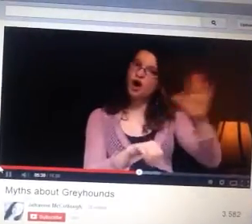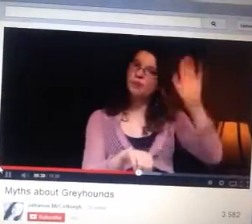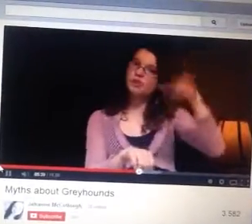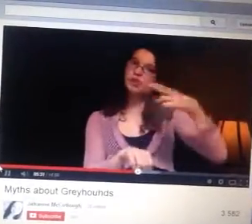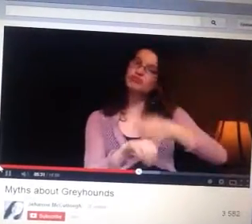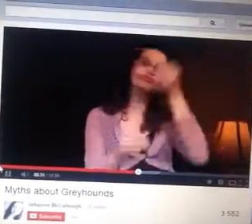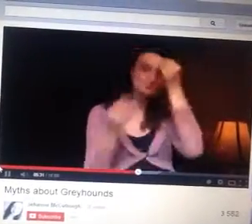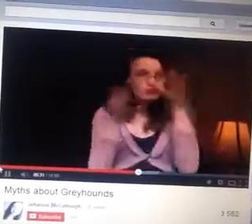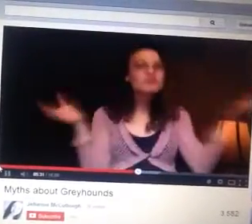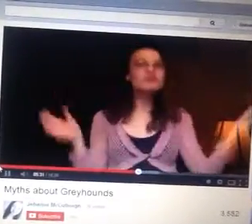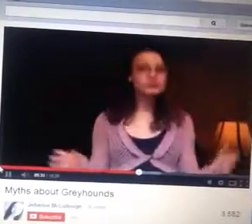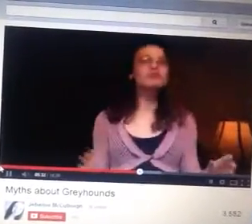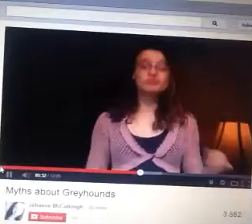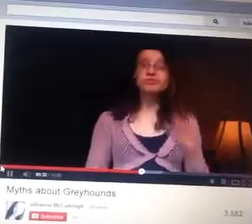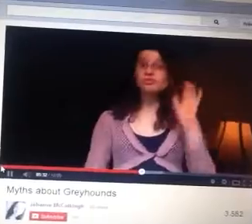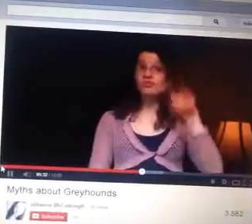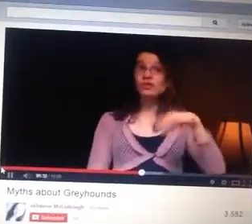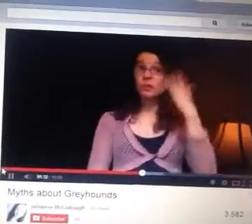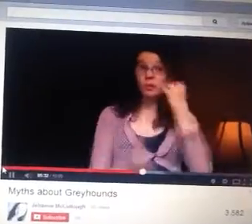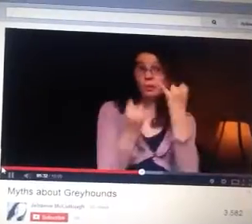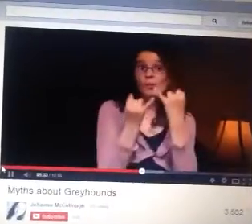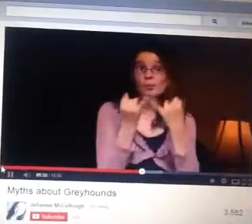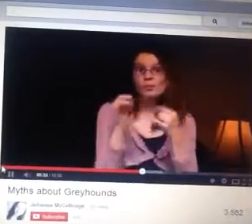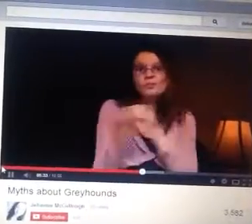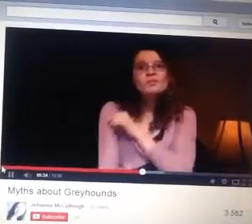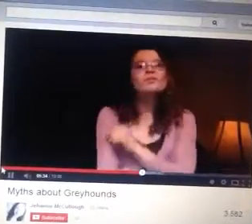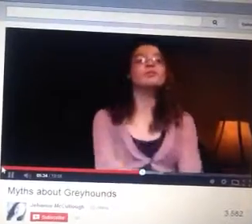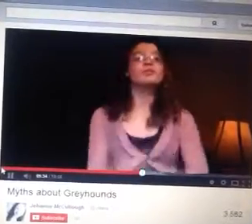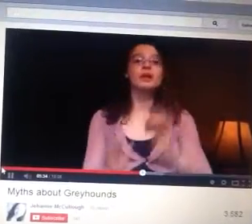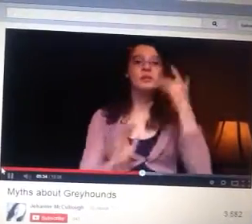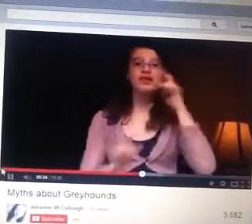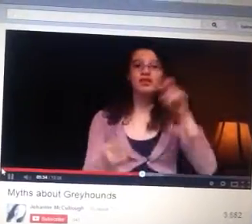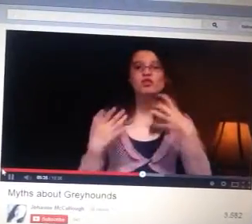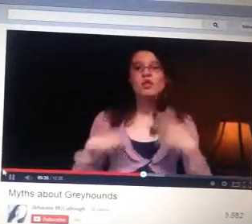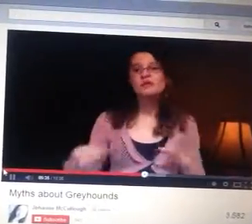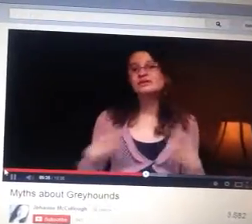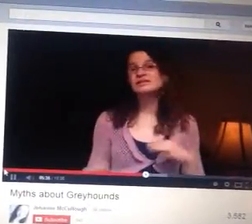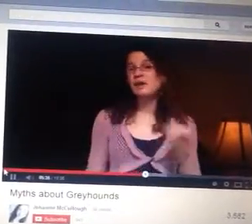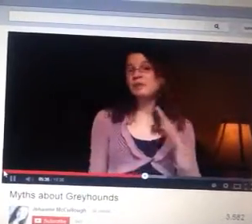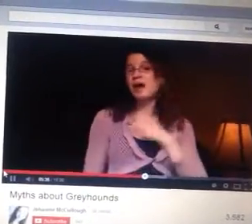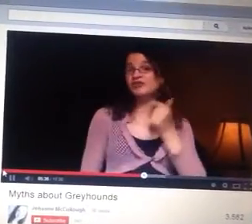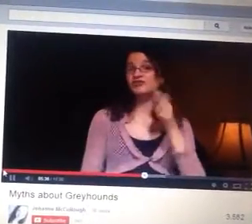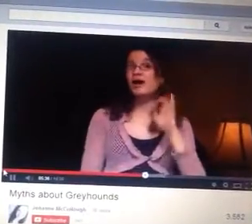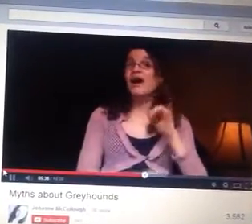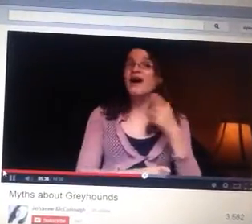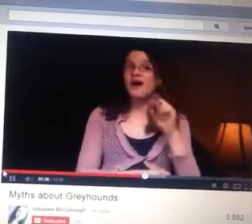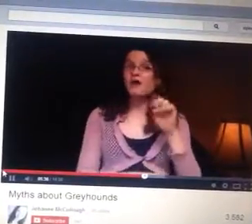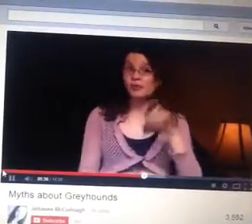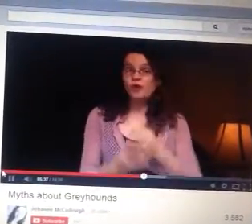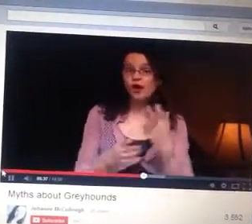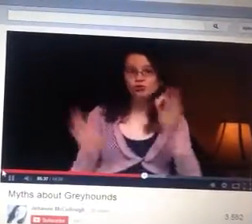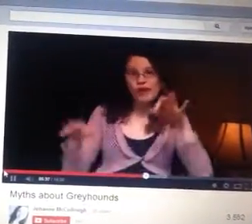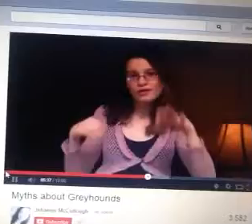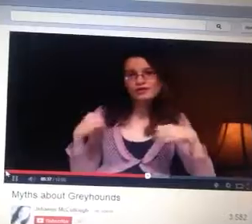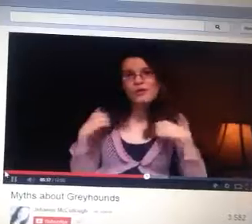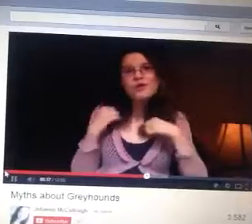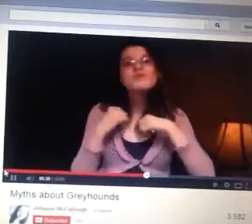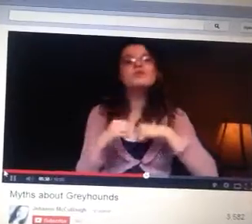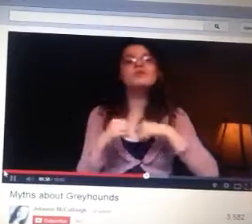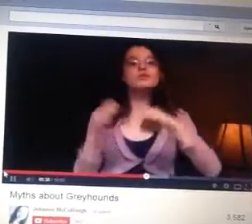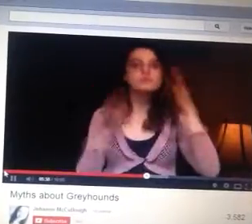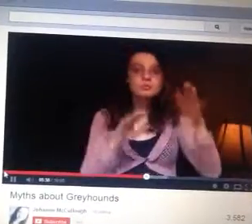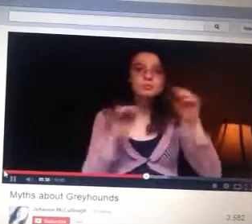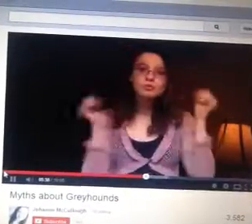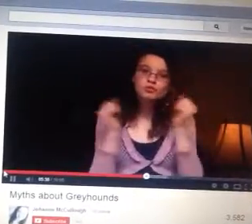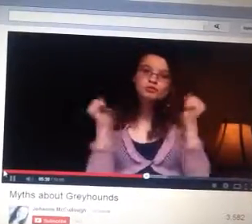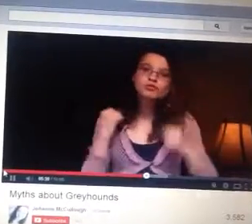They're competitive animals. And I just wanted to let everybody know that they're made to be skinny. And you can dress